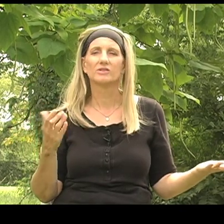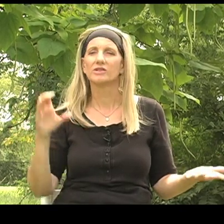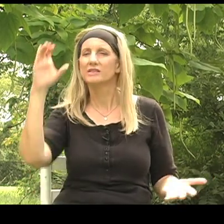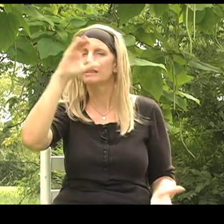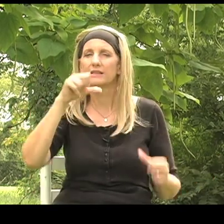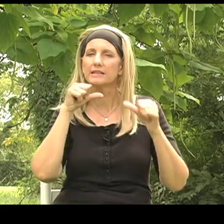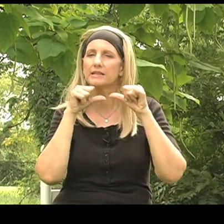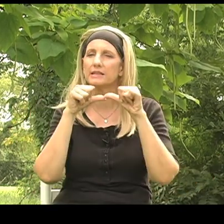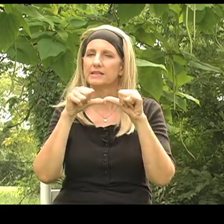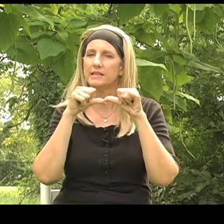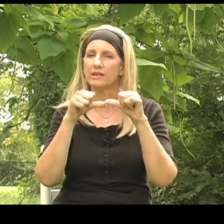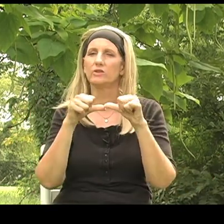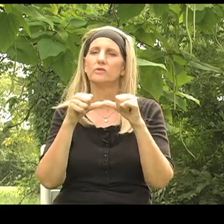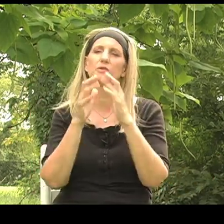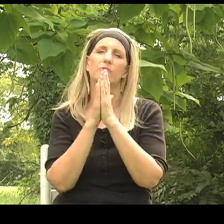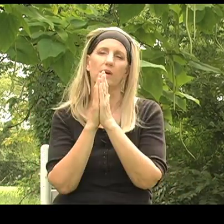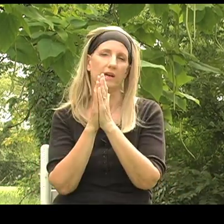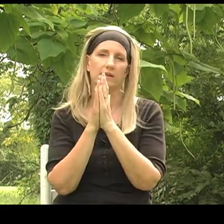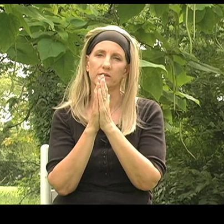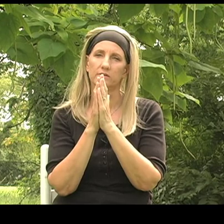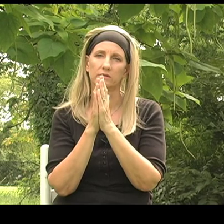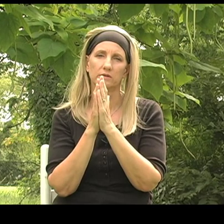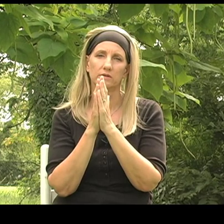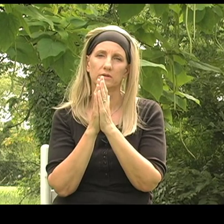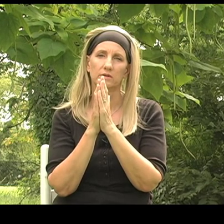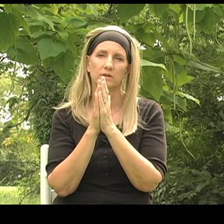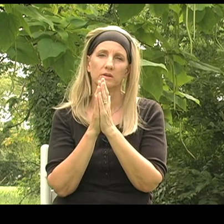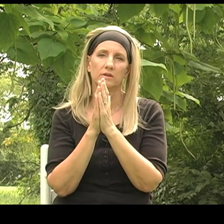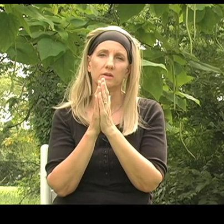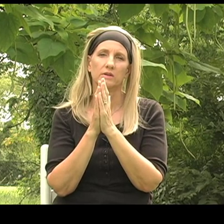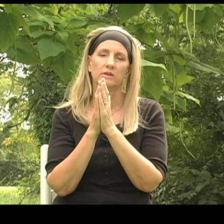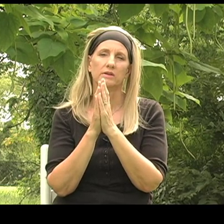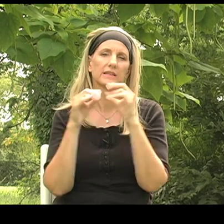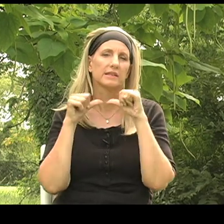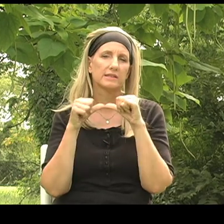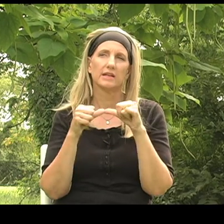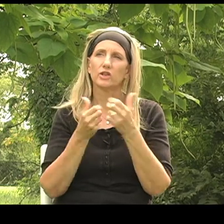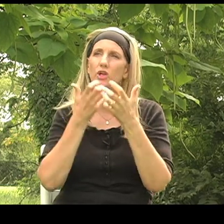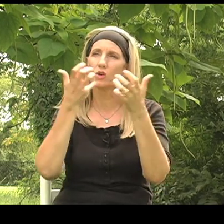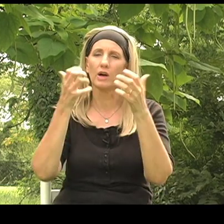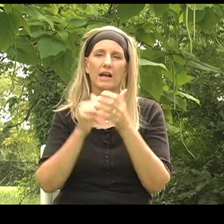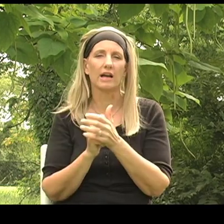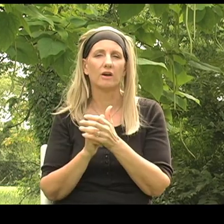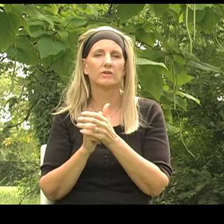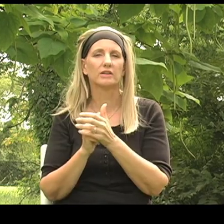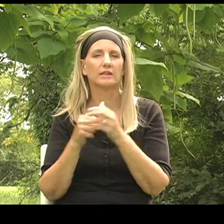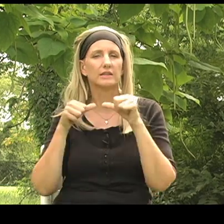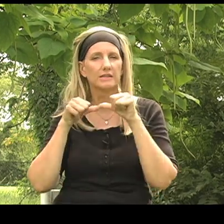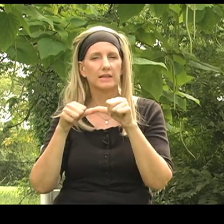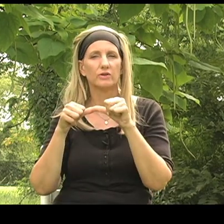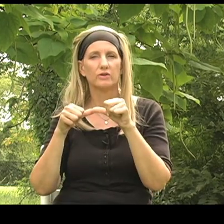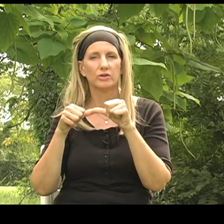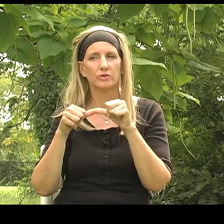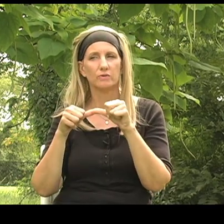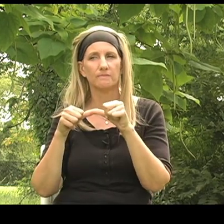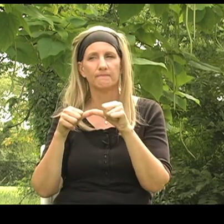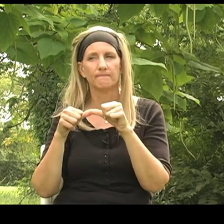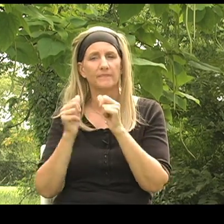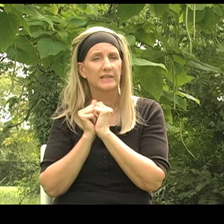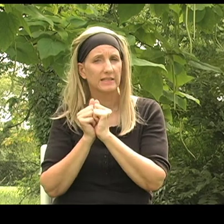just seek to continue to pray, to continue to cry out, to continue to get